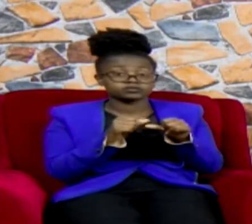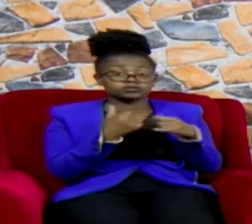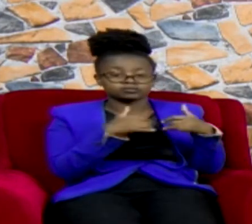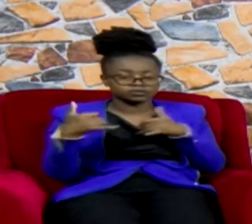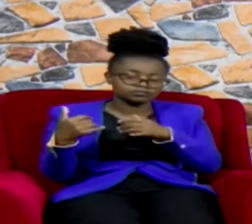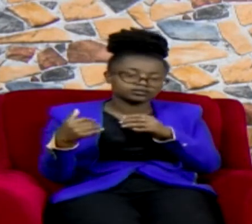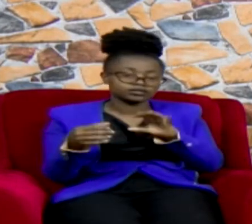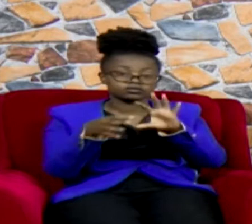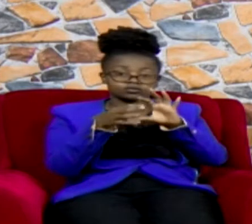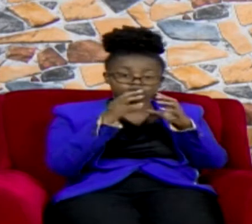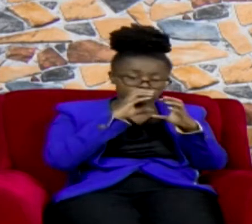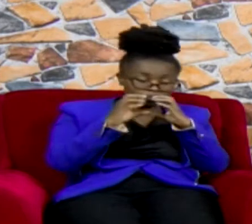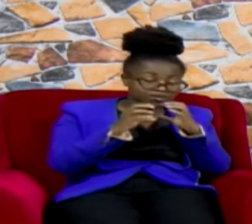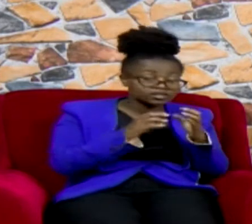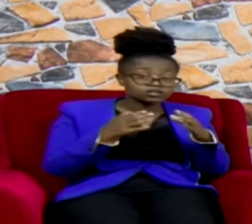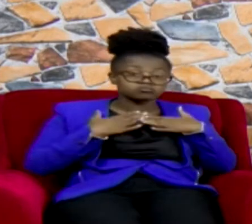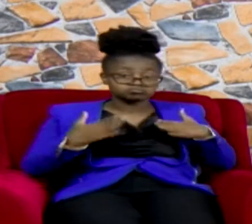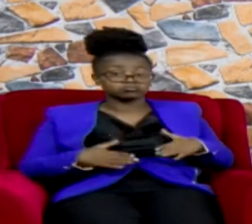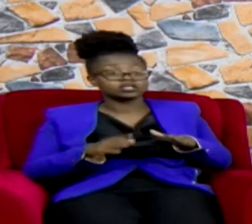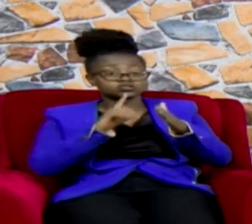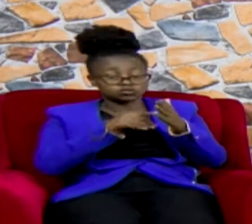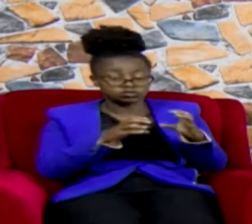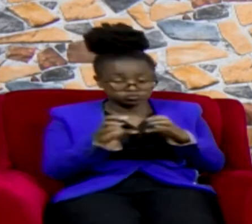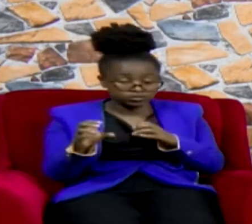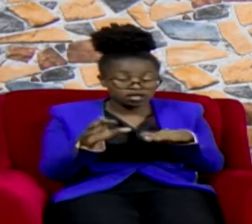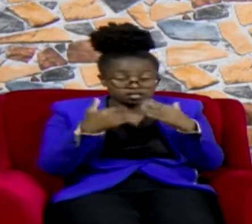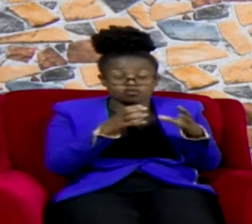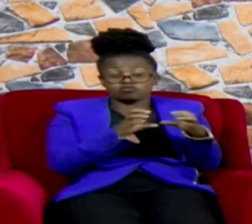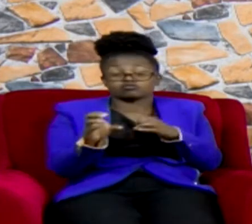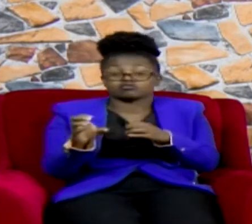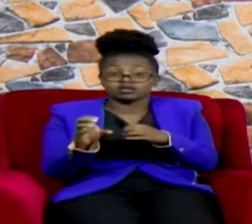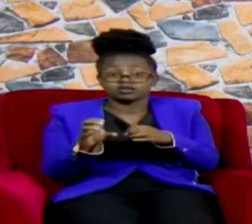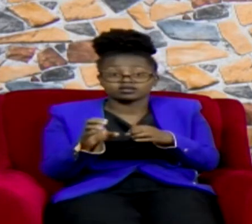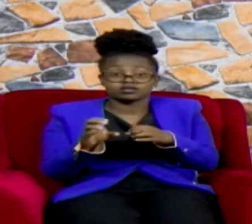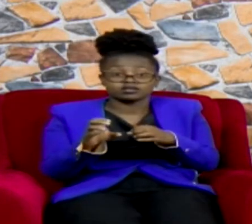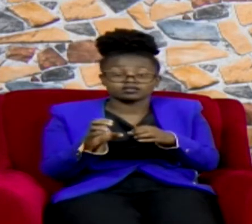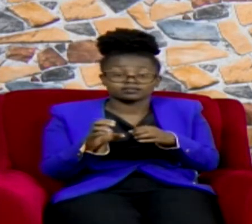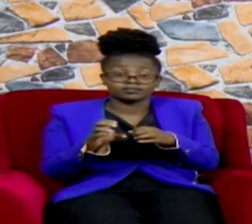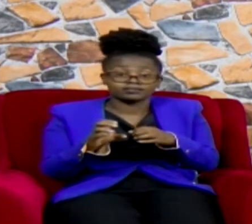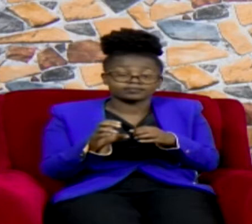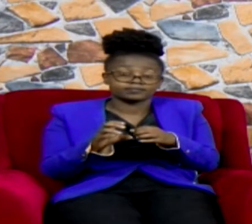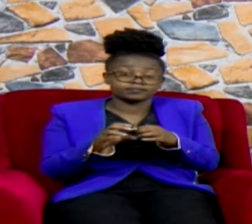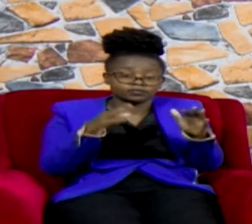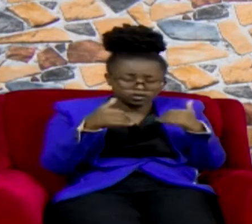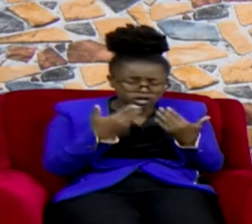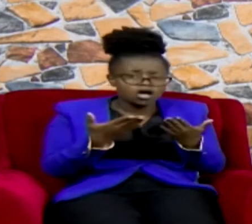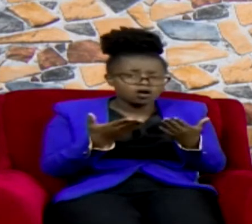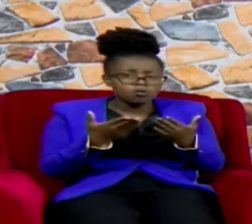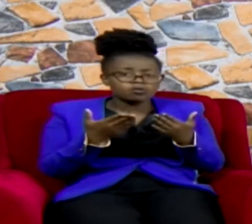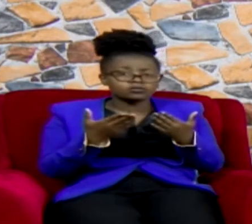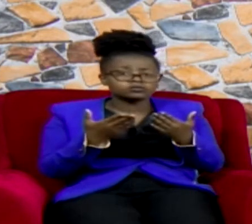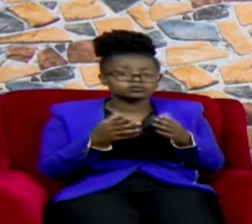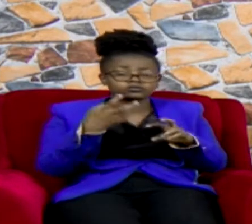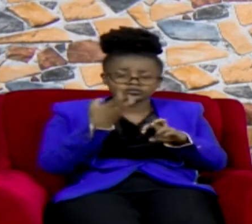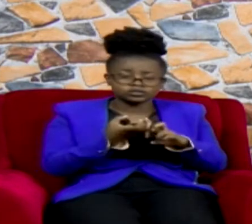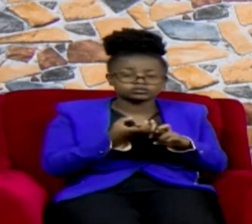that communication of body language, this is what is supposed to be done. This is how you're supposed to do it. Like, put it down and let's kick it. Let's kick it. So how